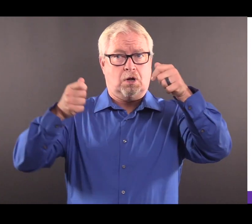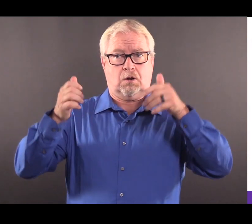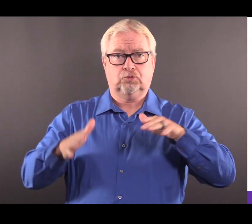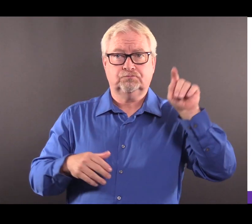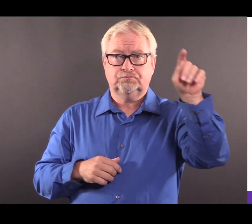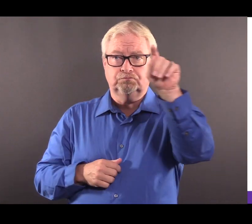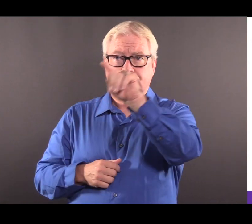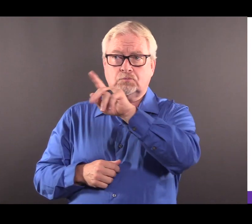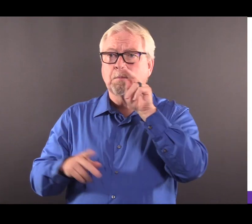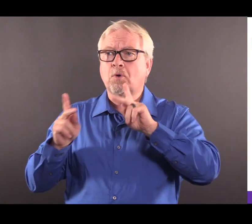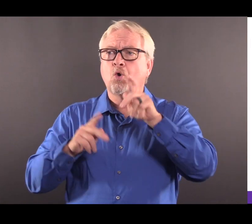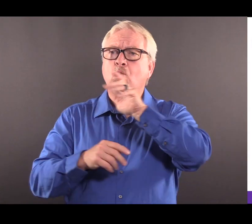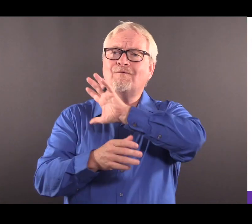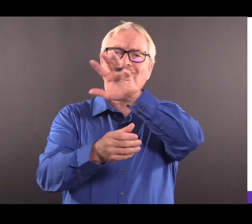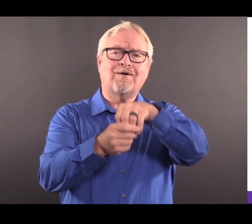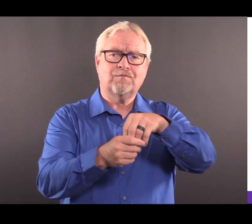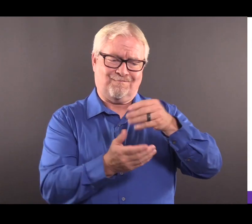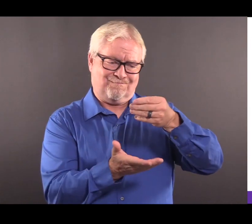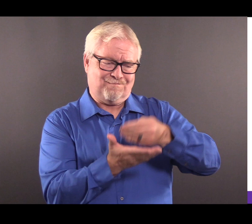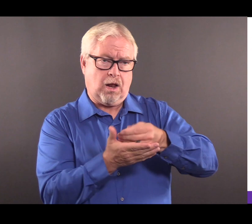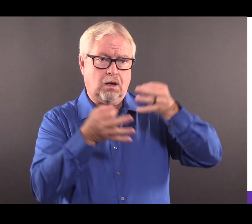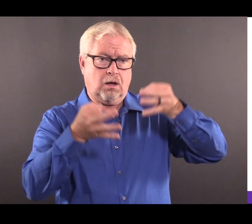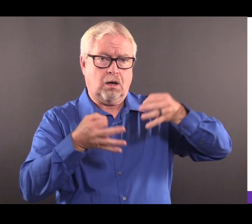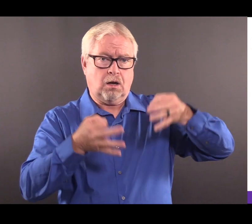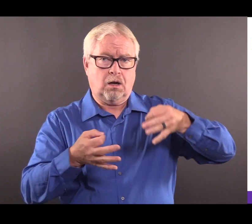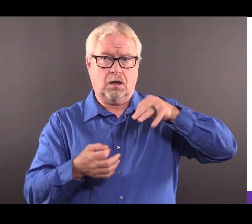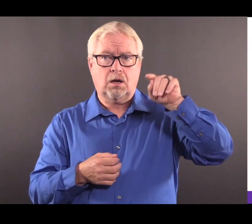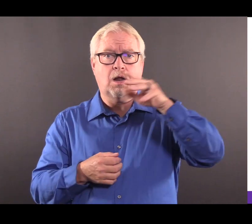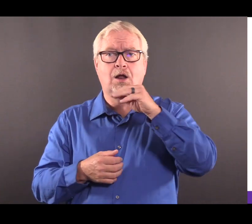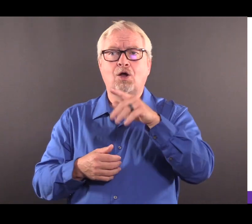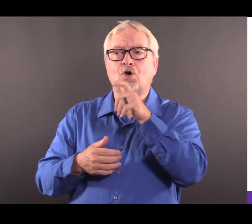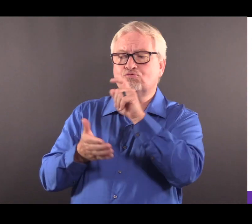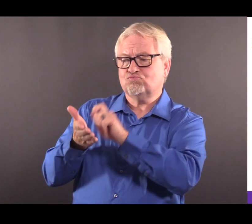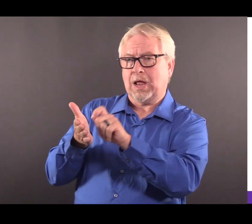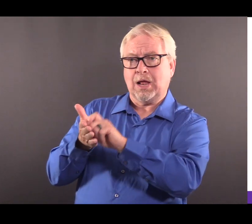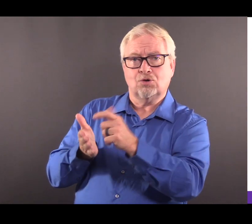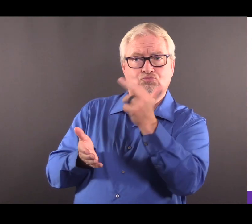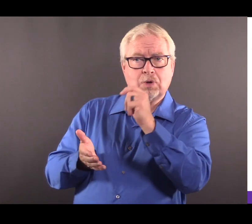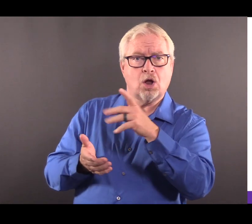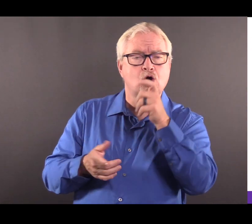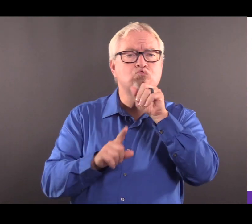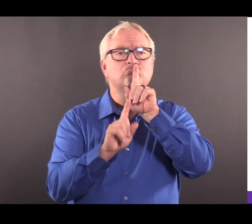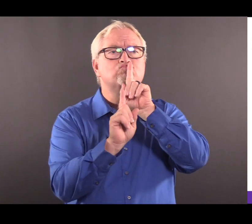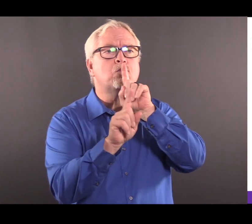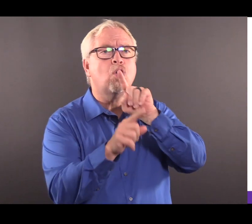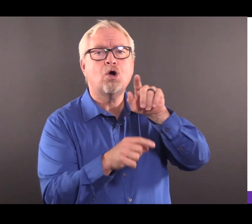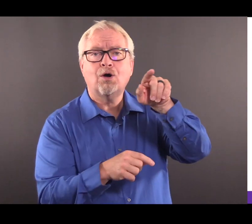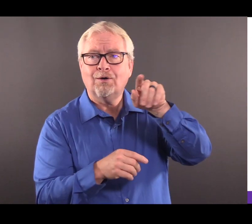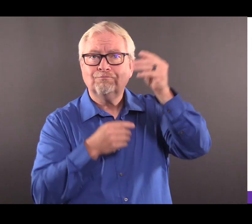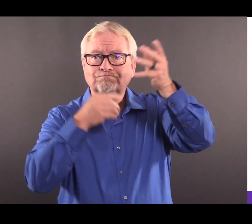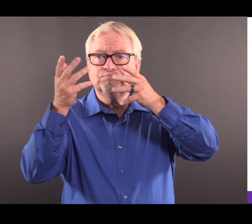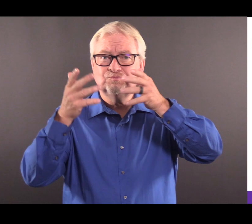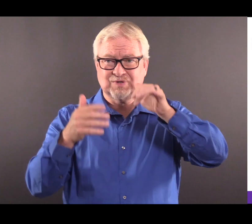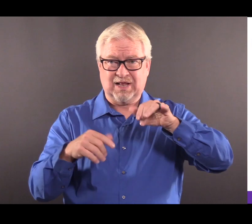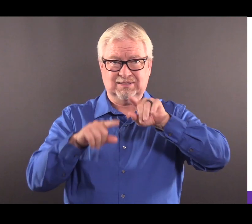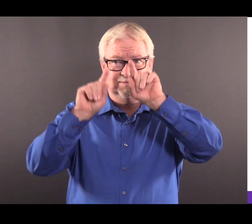be most useful for agency administrators and people who are involved with funding decisions, grant